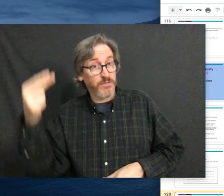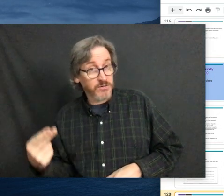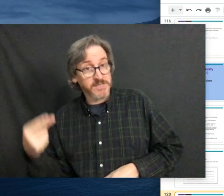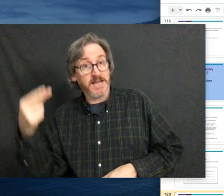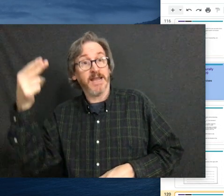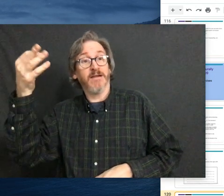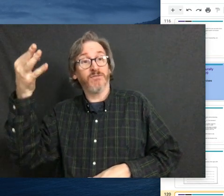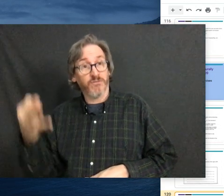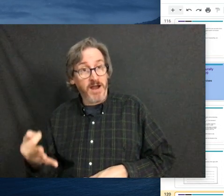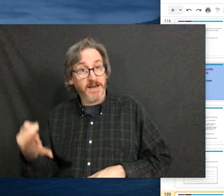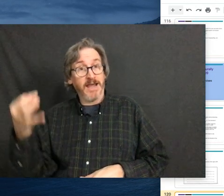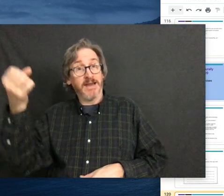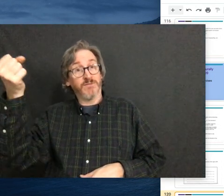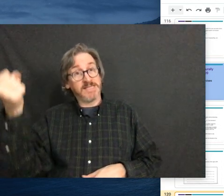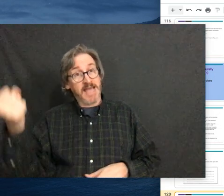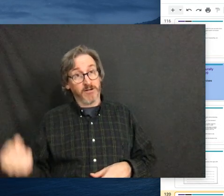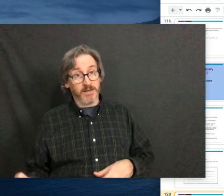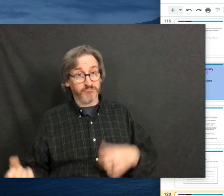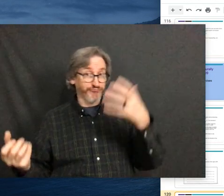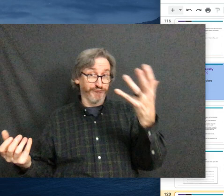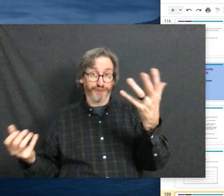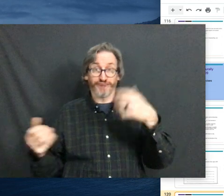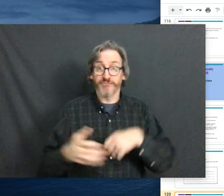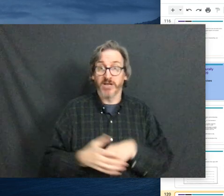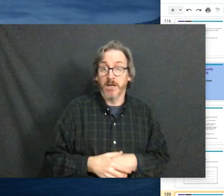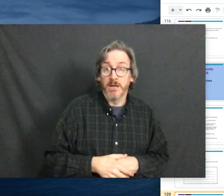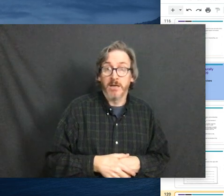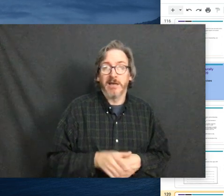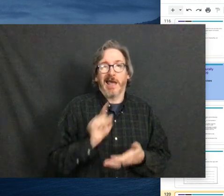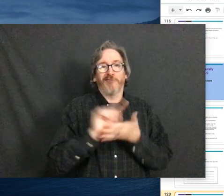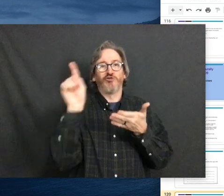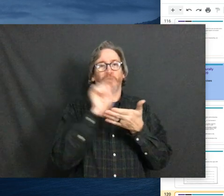every Thursday, every Friday, and every Saturday.